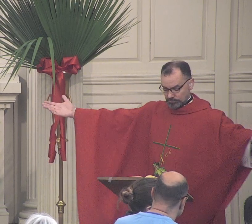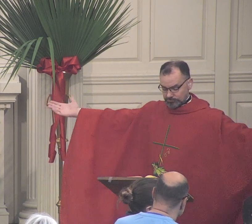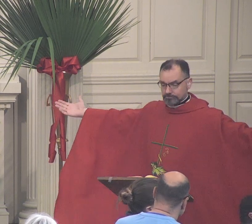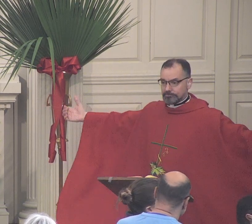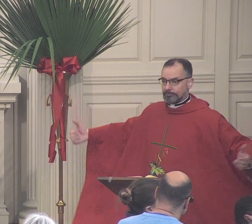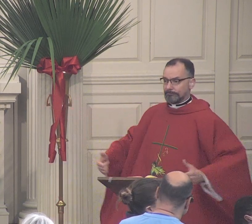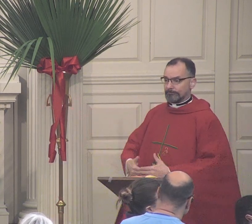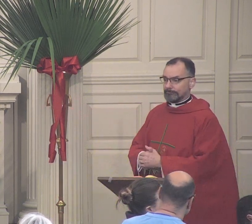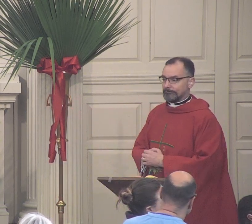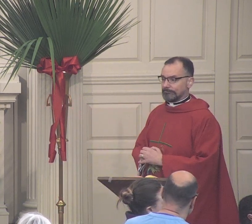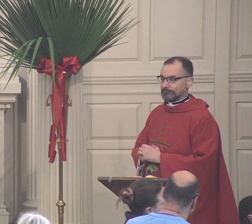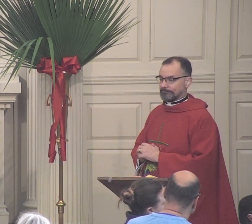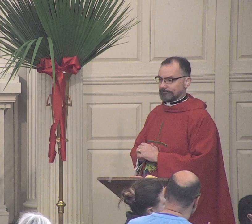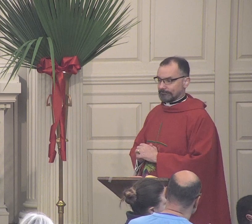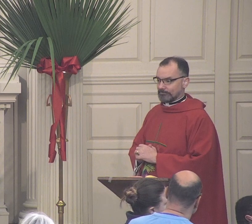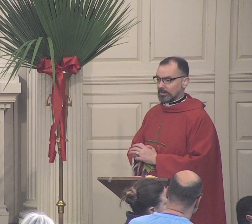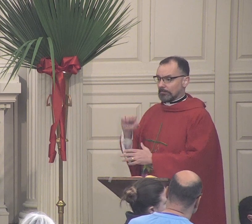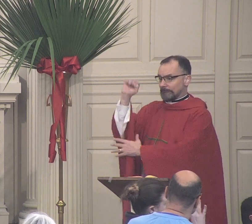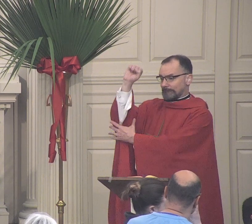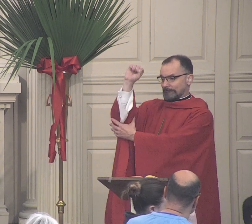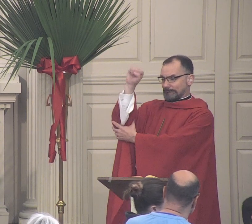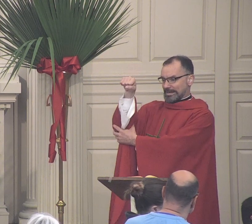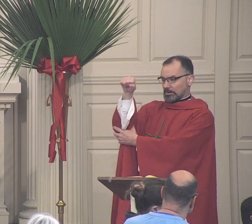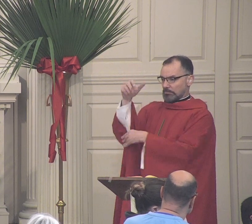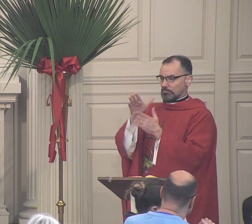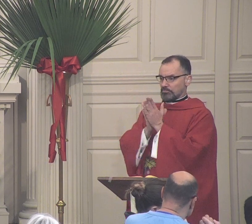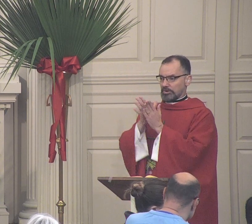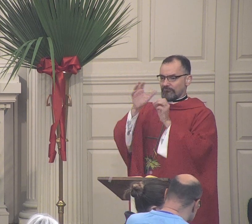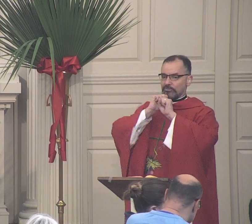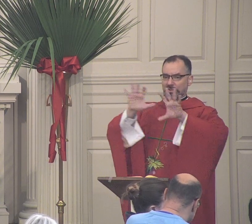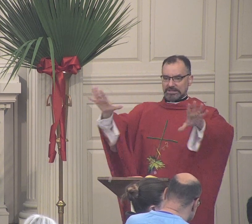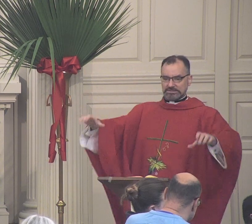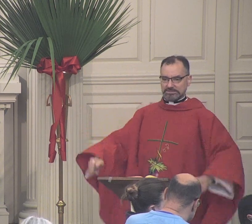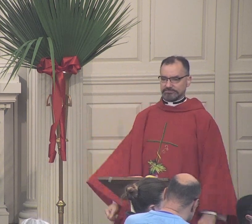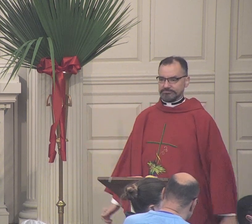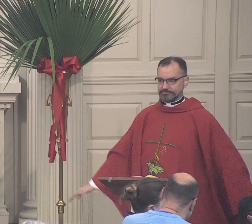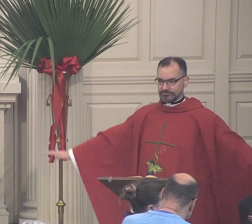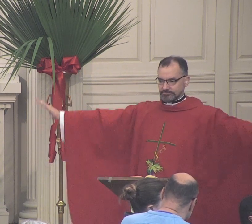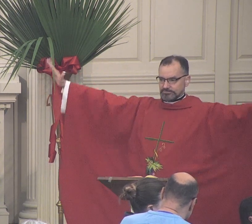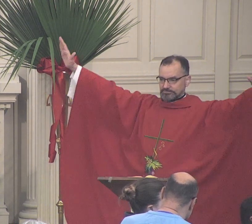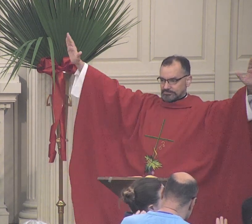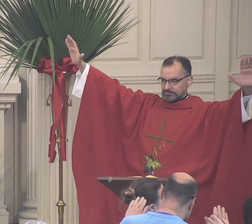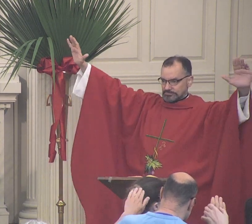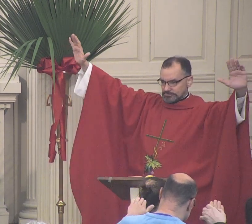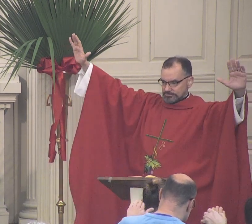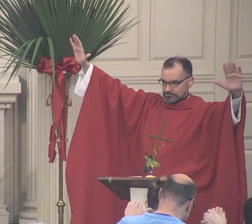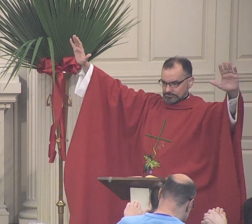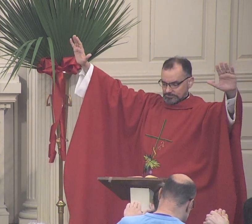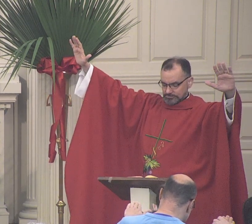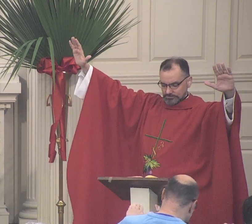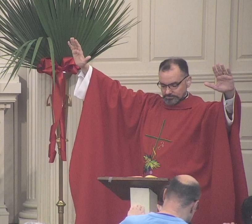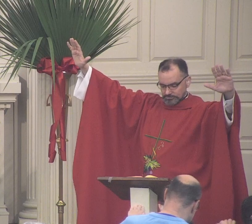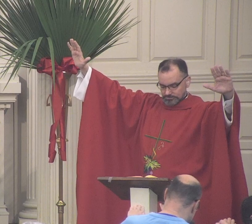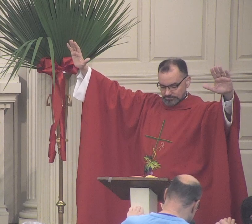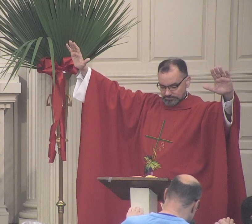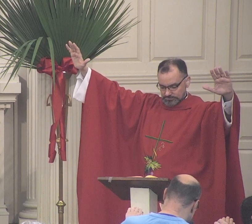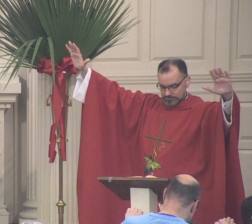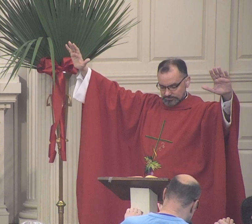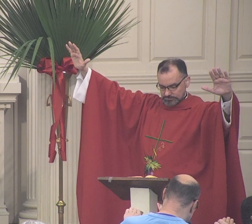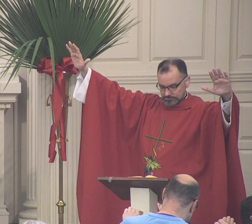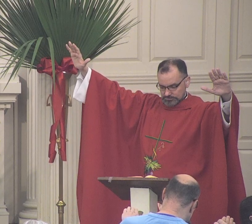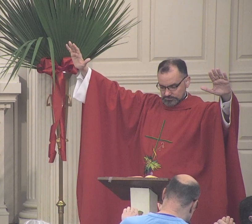The Lord be with you. And with your spirit. Bow your heads and pray for God's blessing.